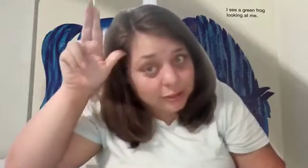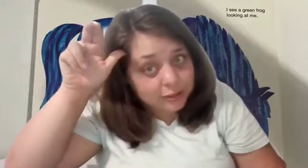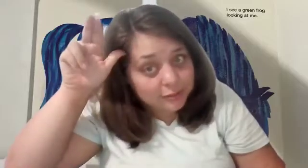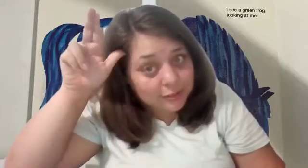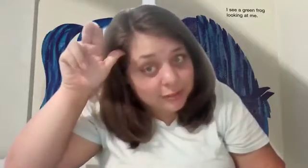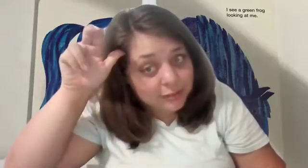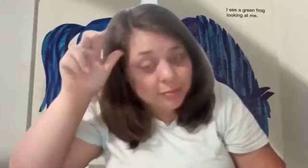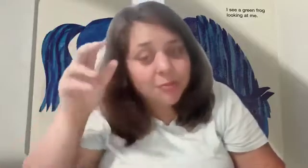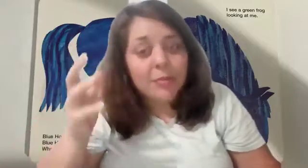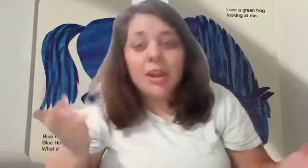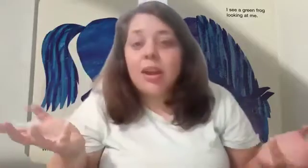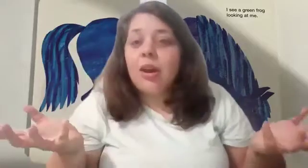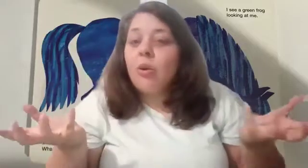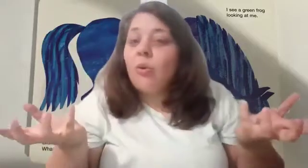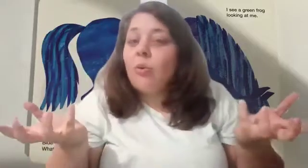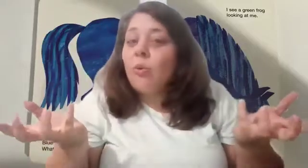horse.